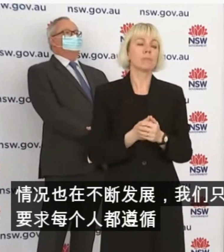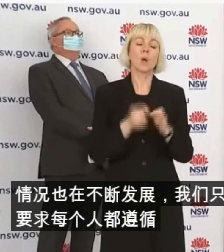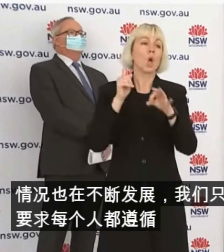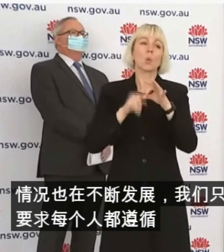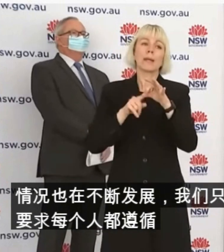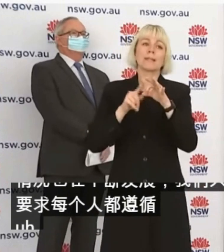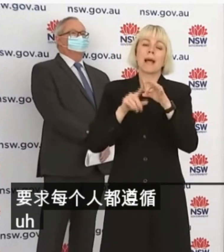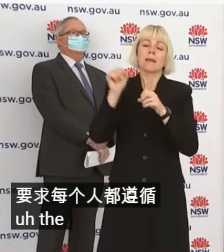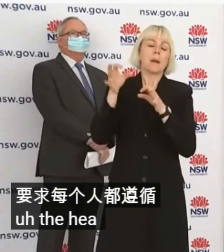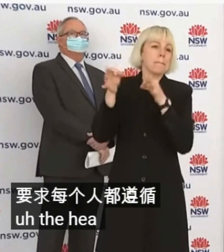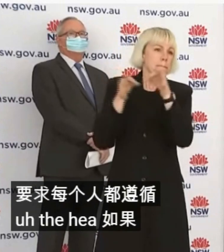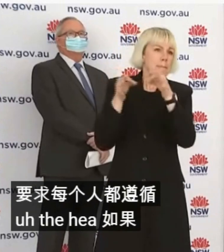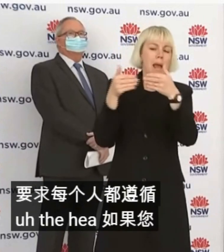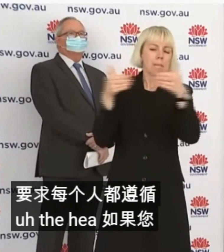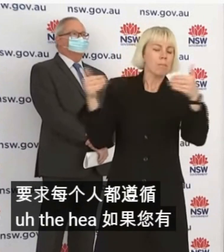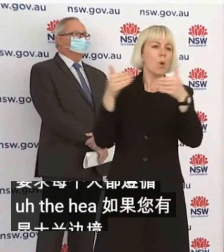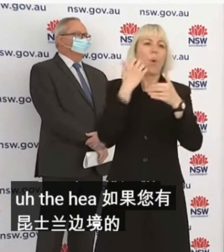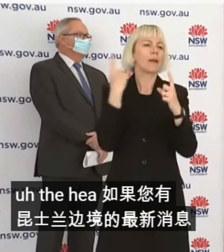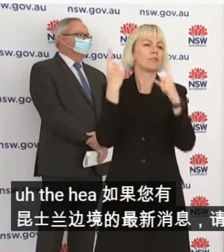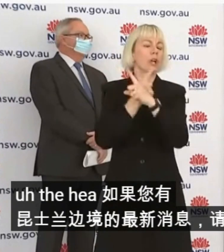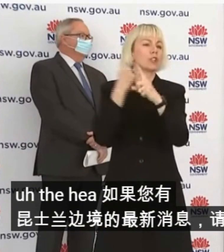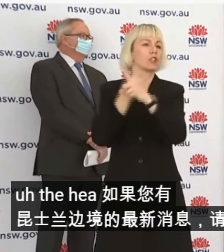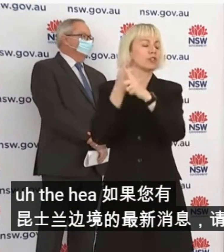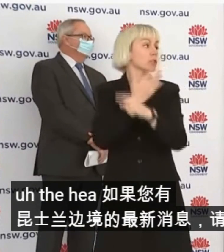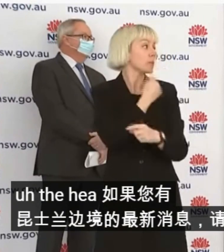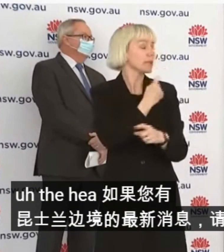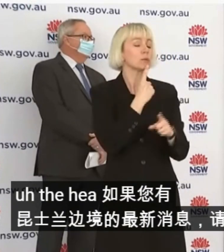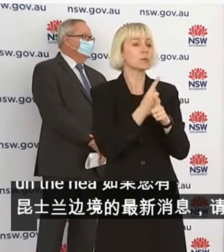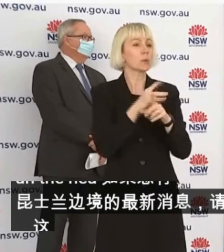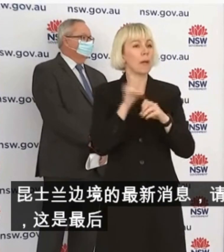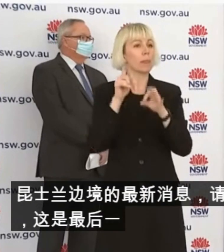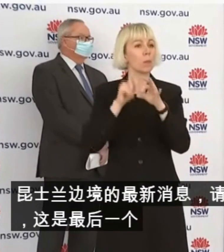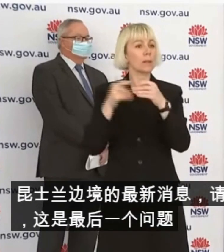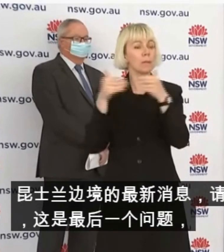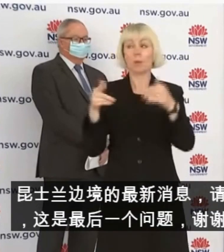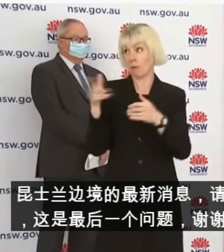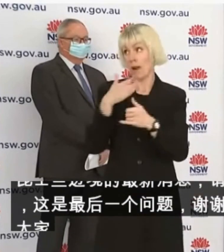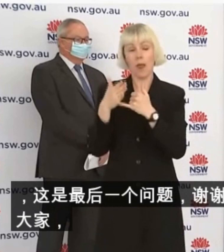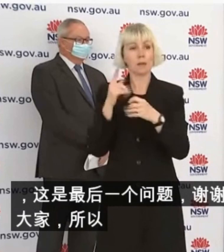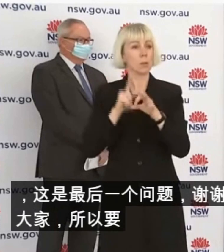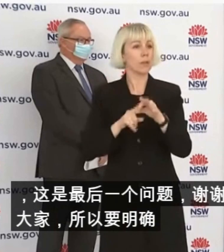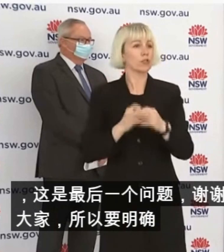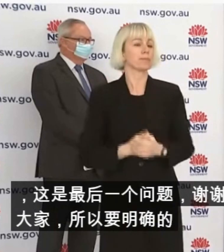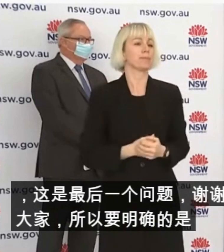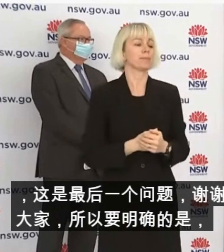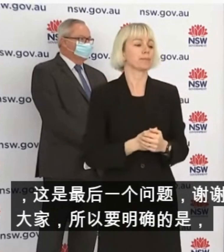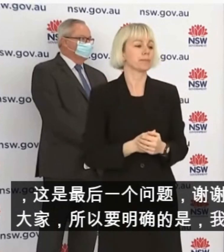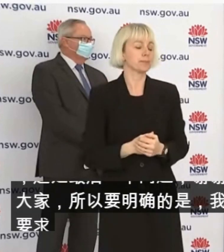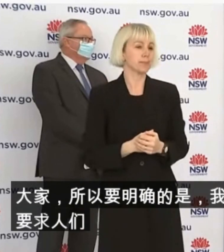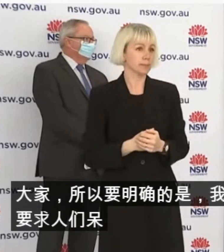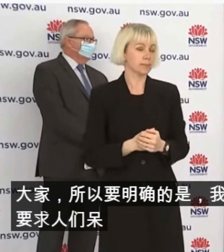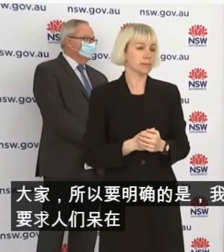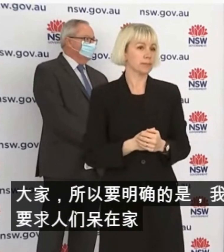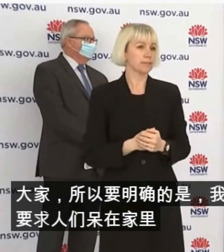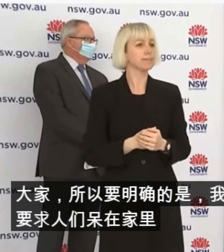everybody to follow the health orders. Dr. Chan, if you have an update on the Queensland border. And that's the last question. Thanks, everybody. So just to be clear, we're